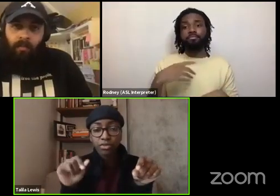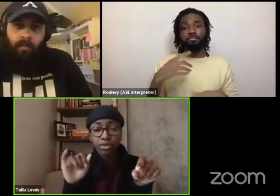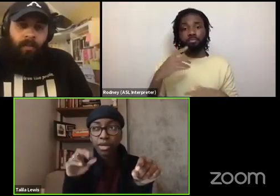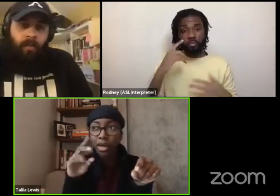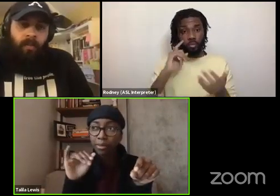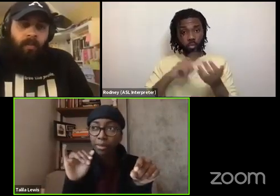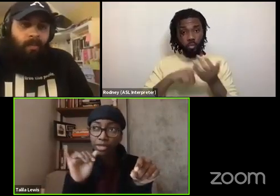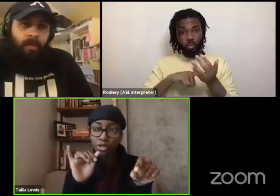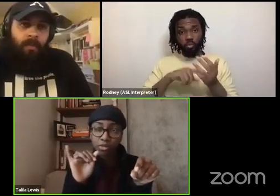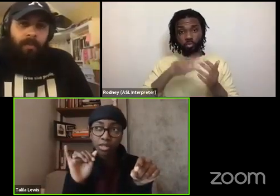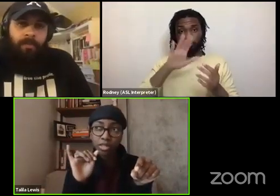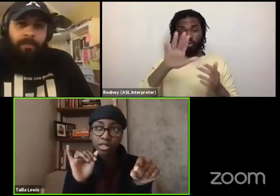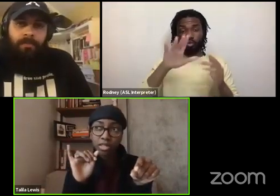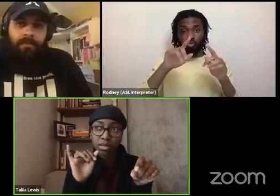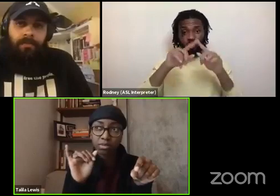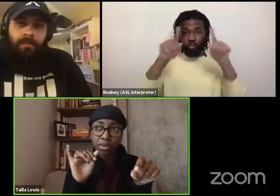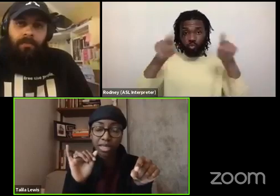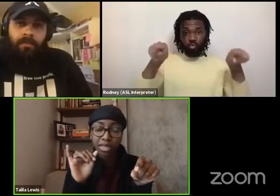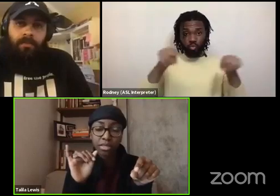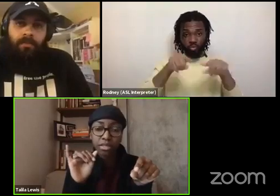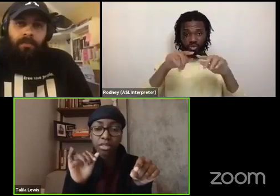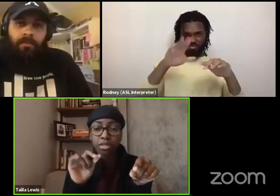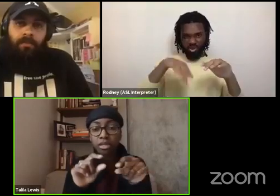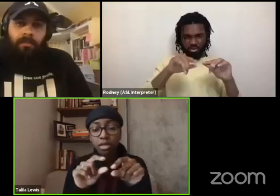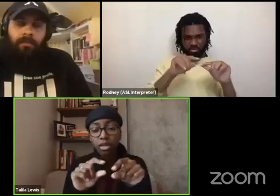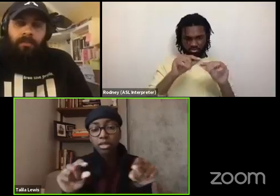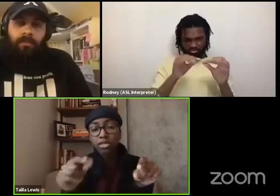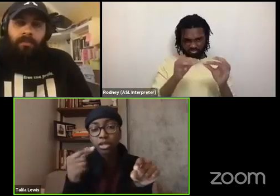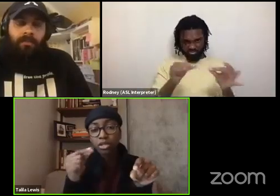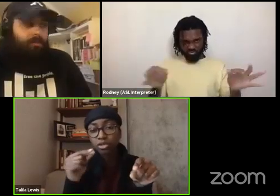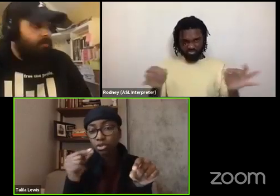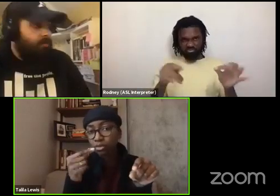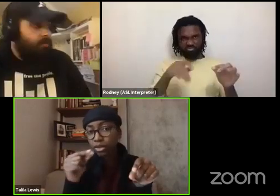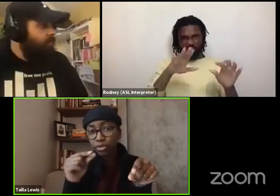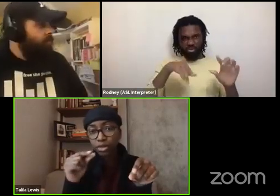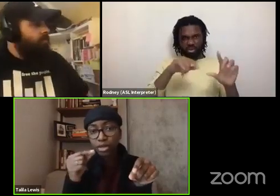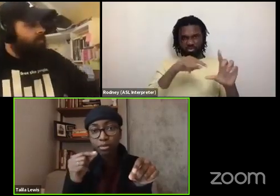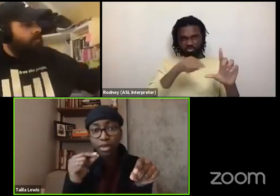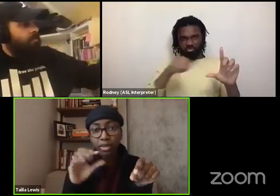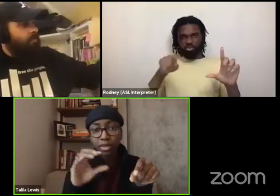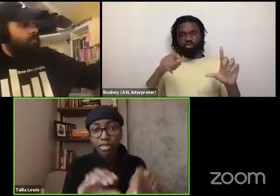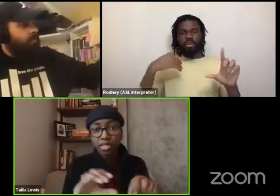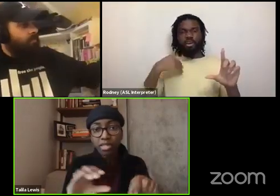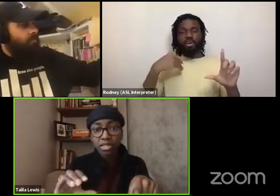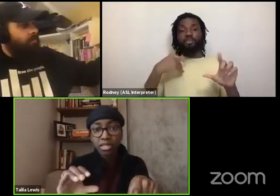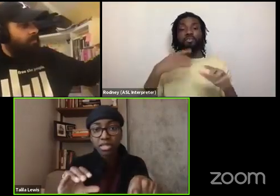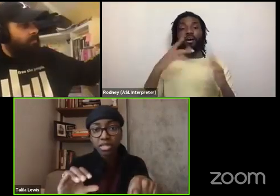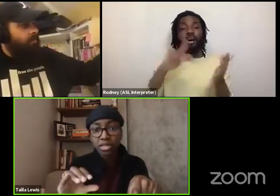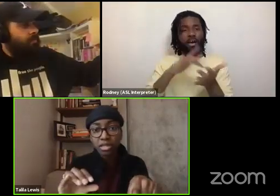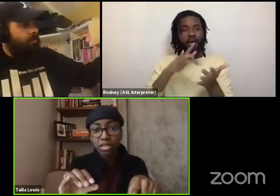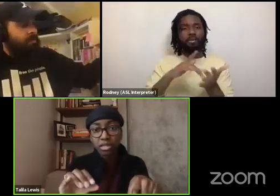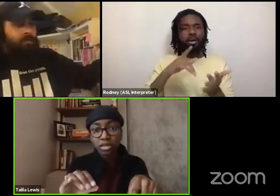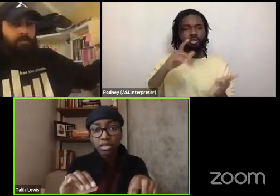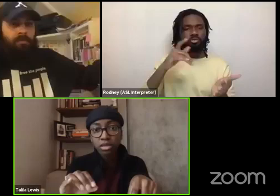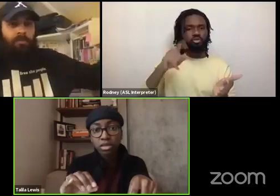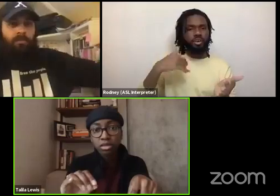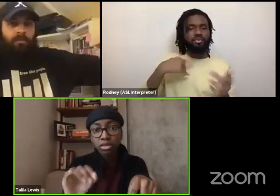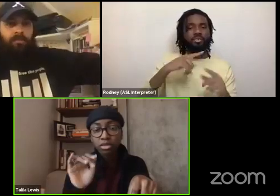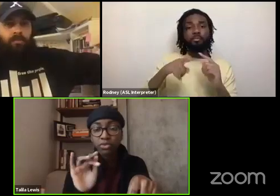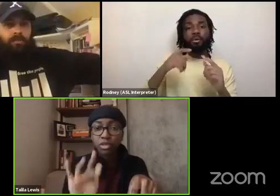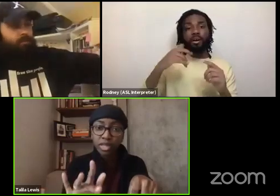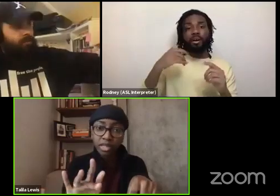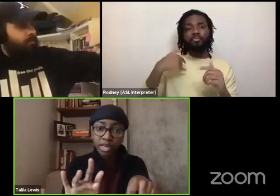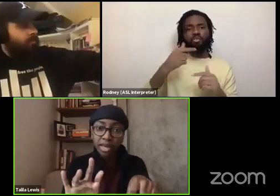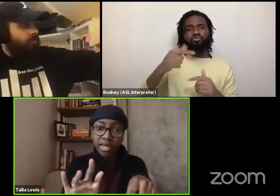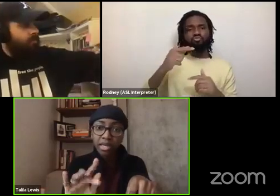if you're on an iPad, it should be in the same place. It's normally a green button that says CC. So